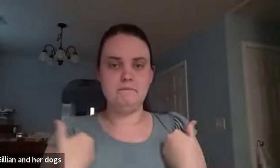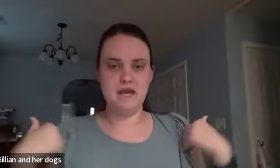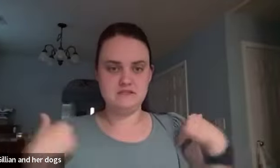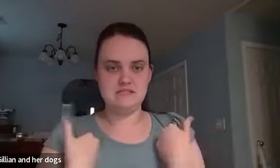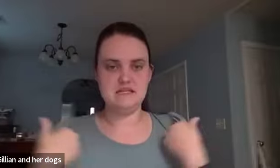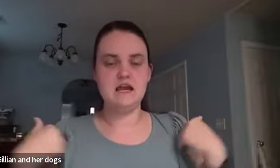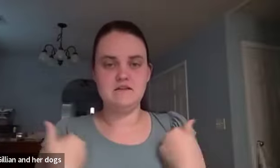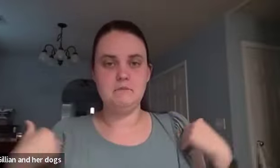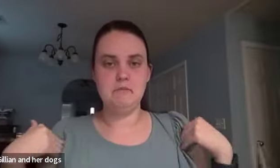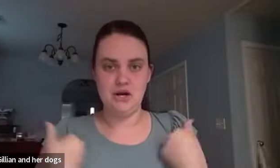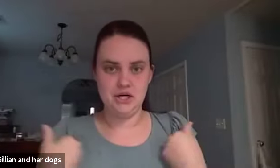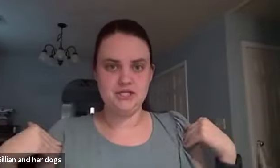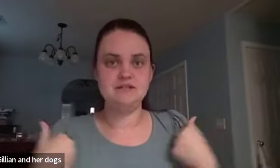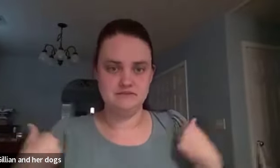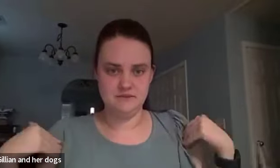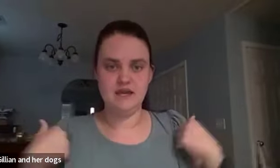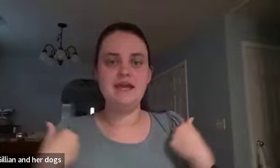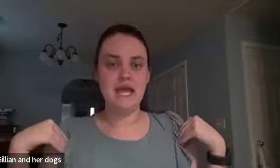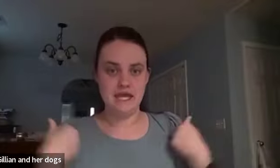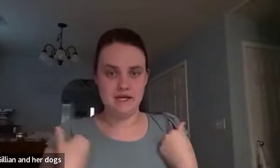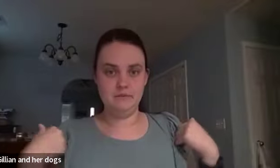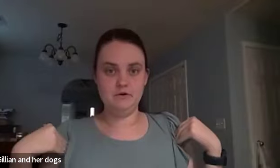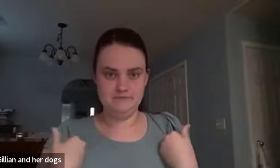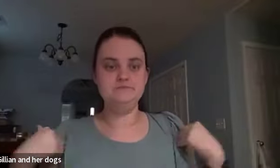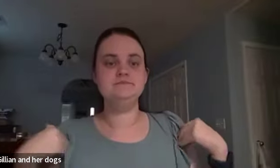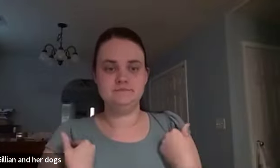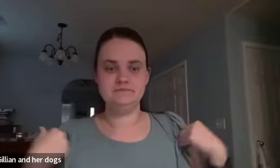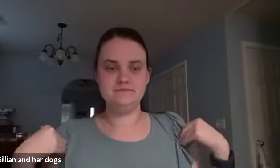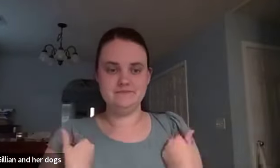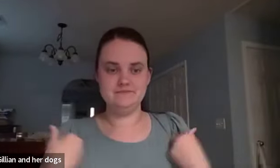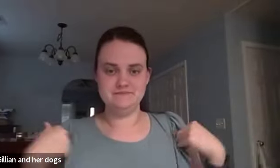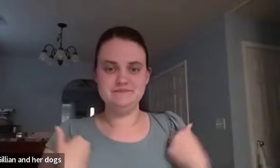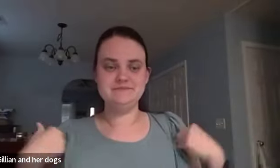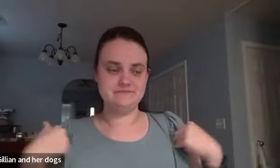gonna bounce it, kind of like a bird. Okay? Animal. Mm-hmm.